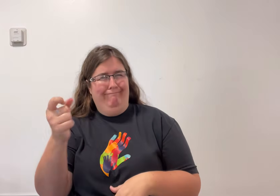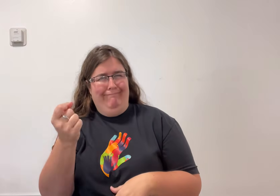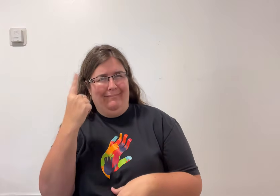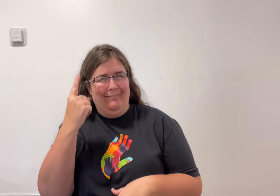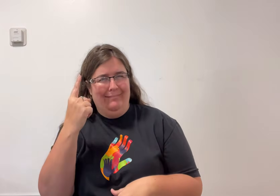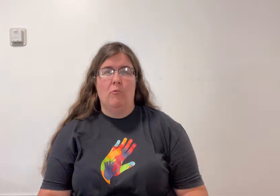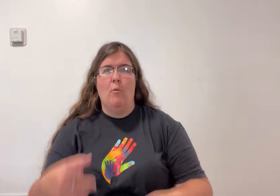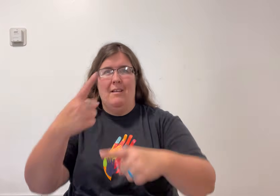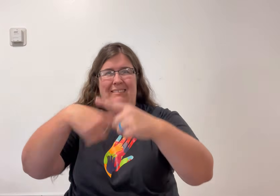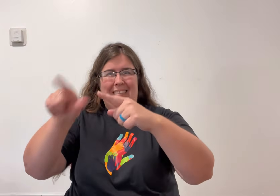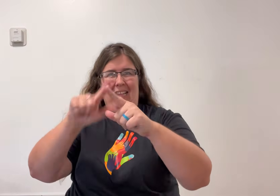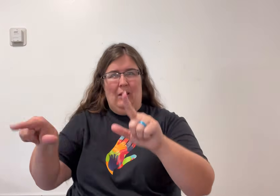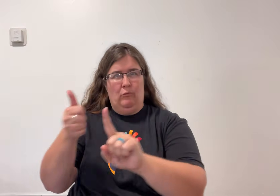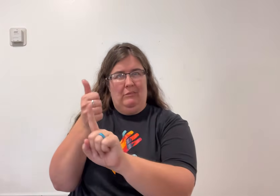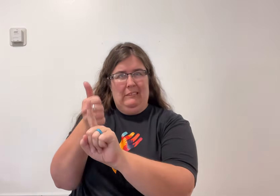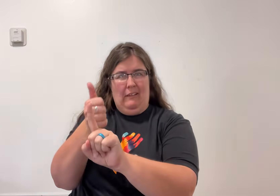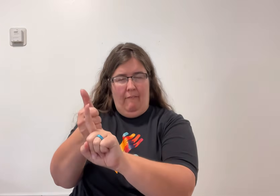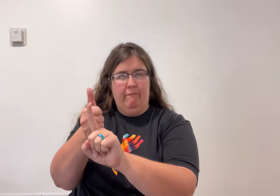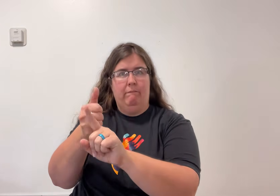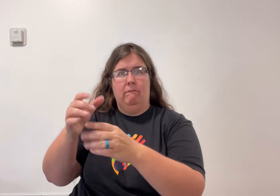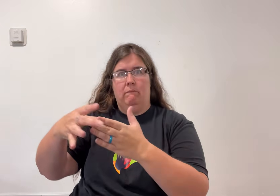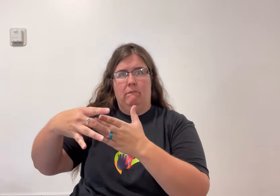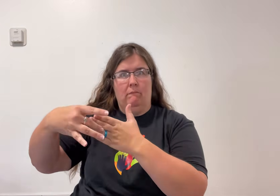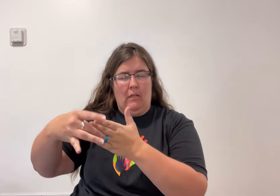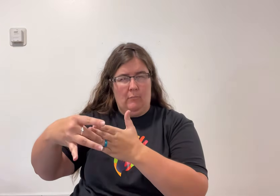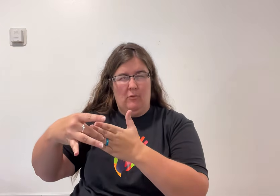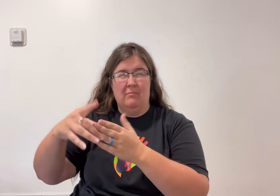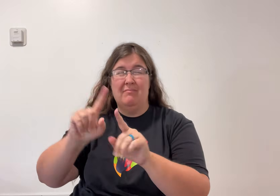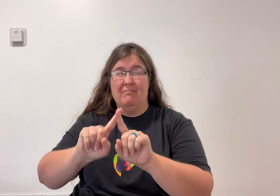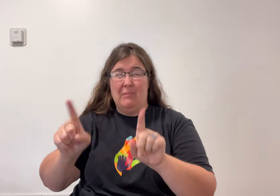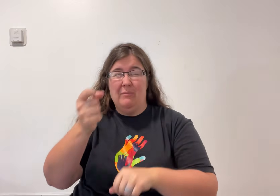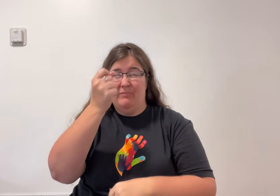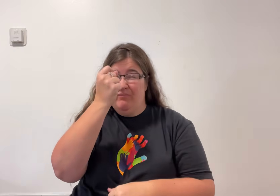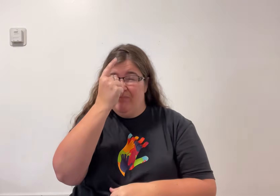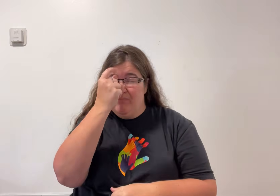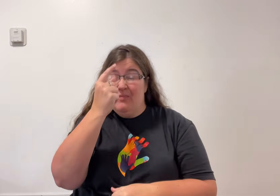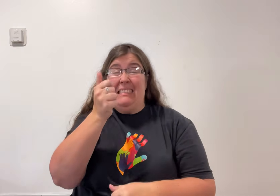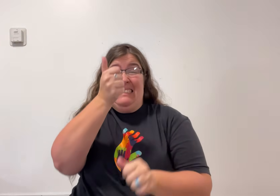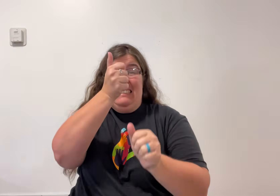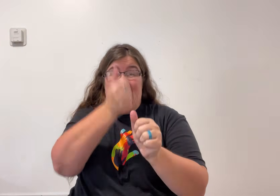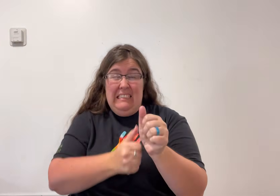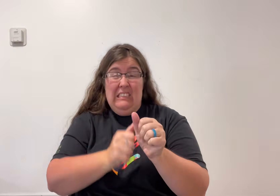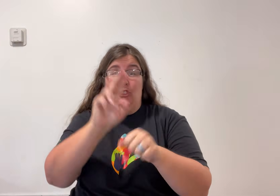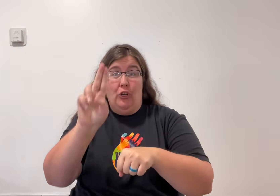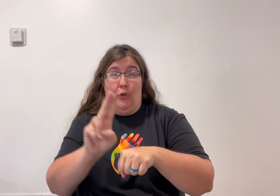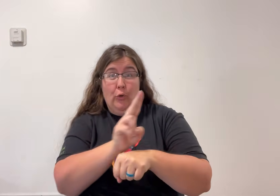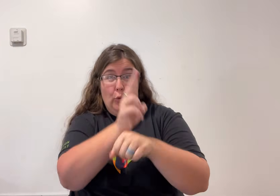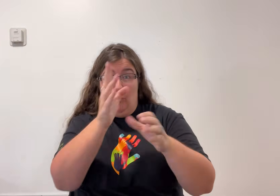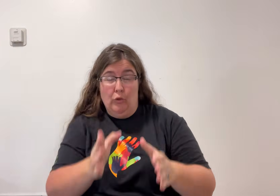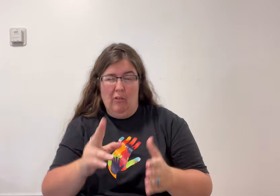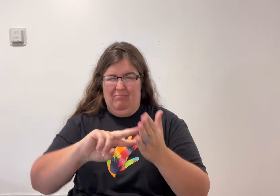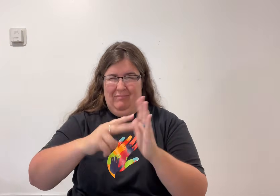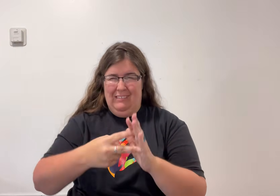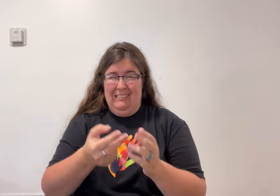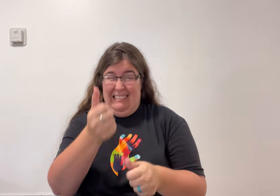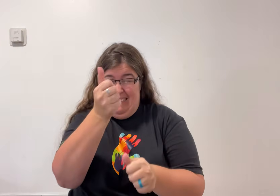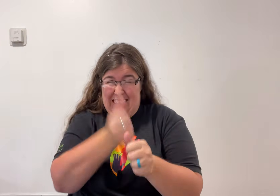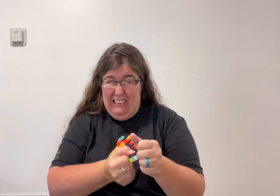languages. So sign languages themselves are fluid, but you have to understand that each user,